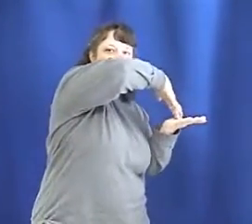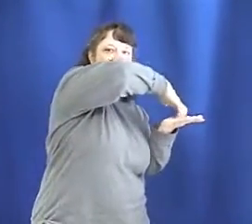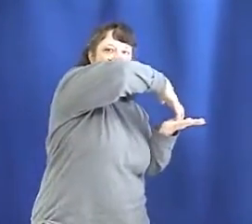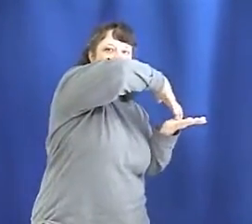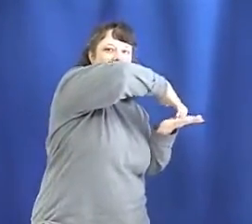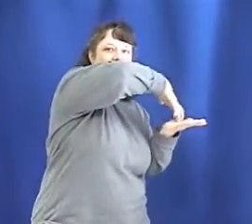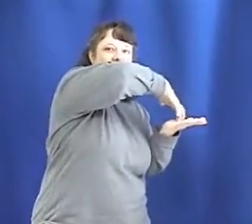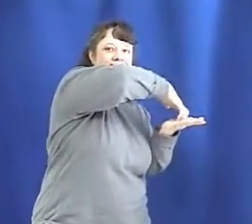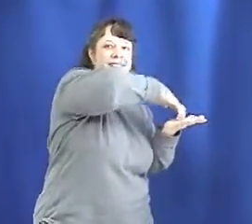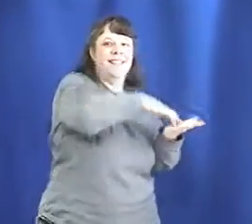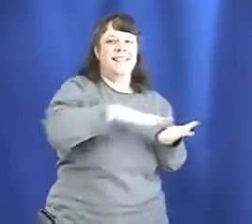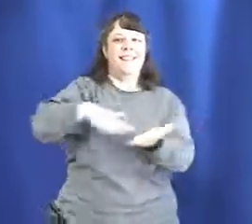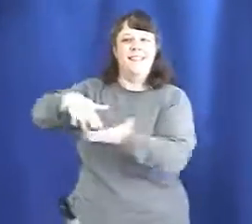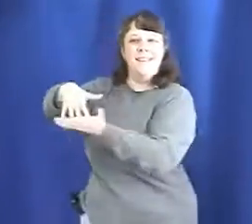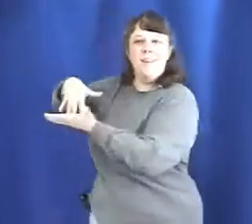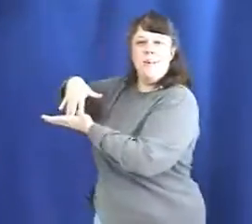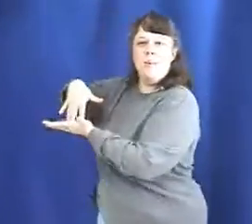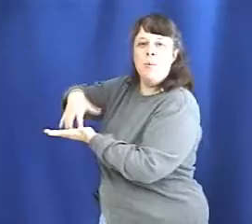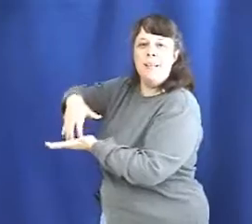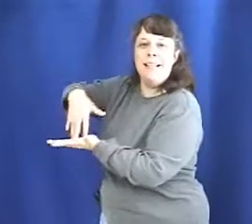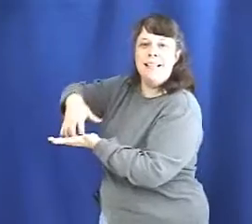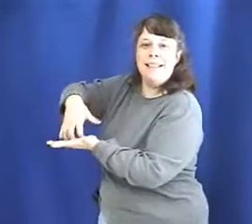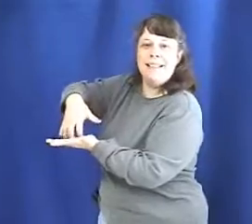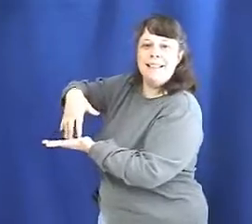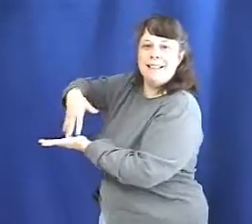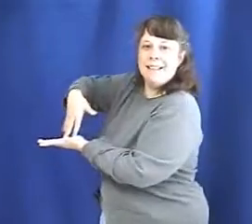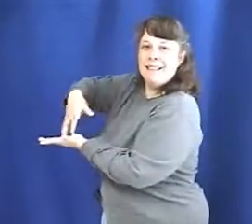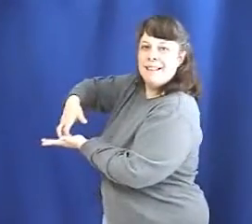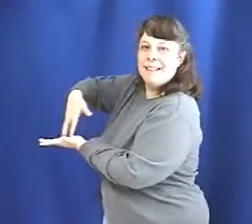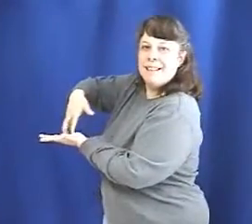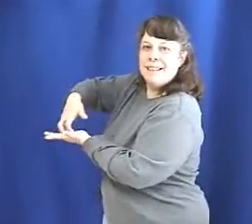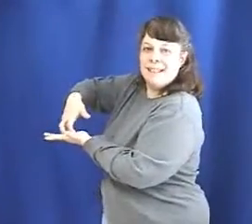There you go. Weak.